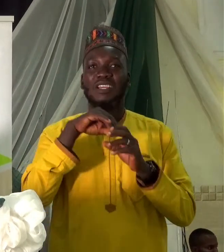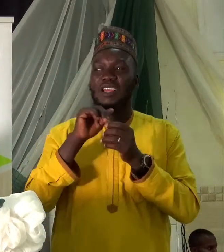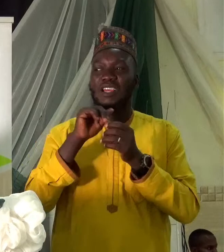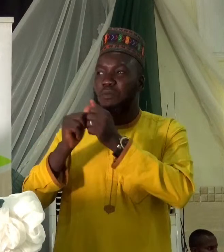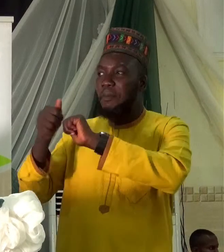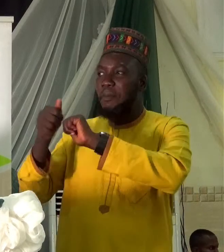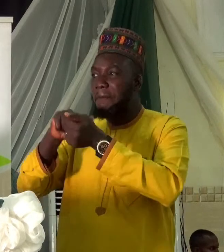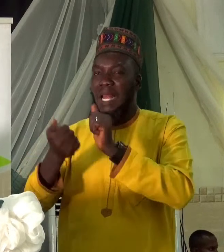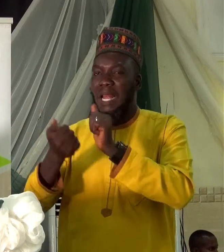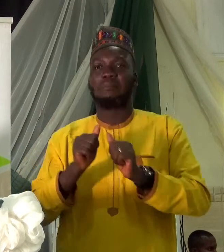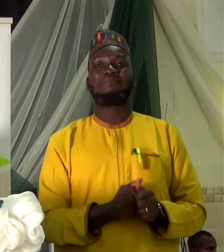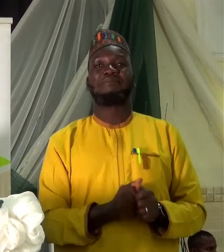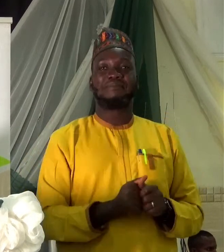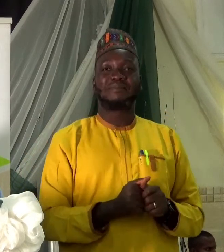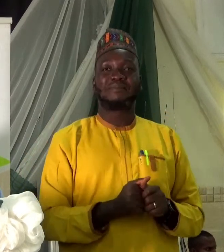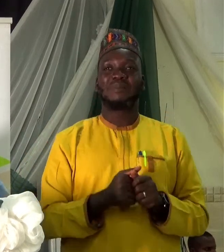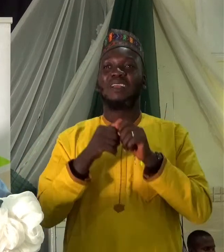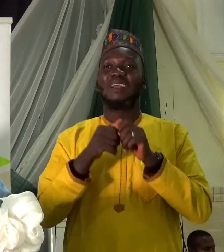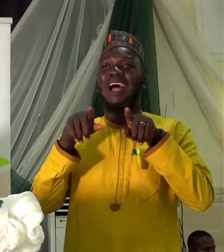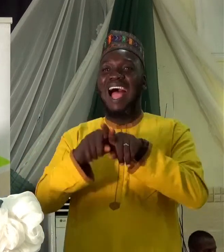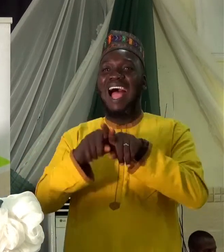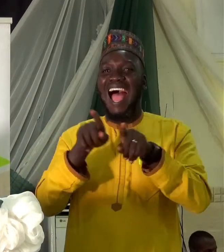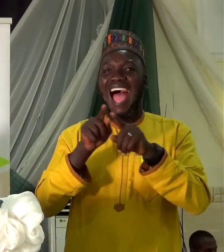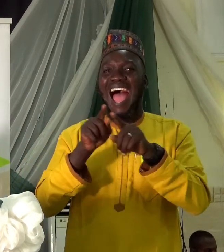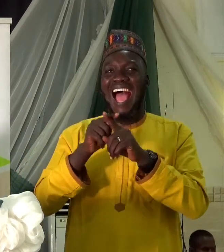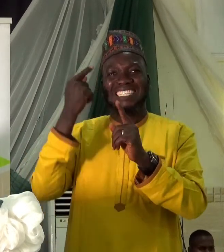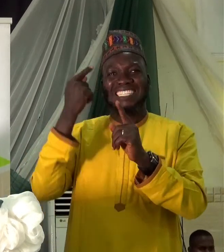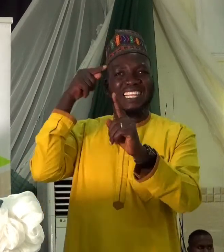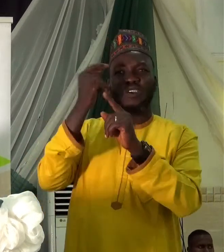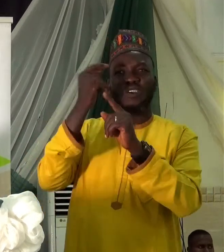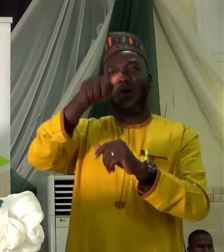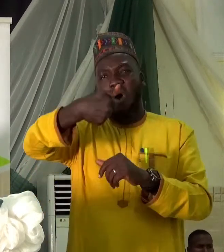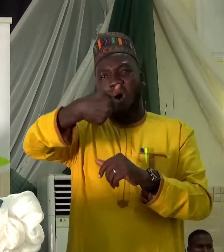dààbò alhamdulilah gẹ́gẹ́ bí èrò àwọn kan .